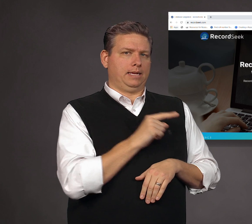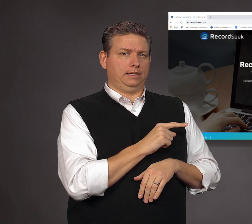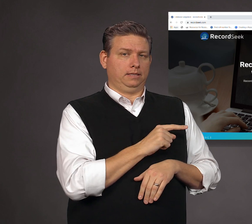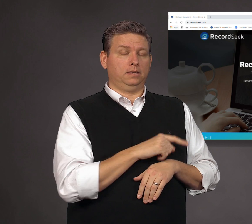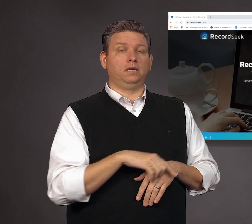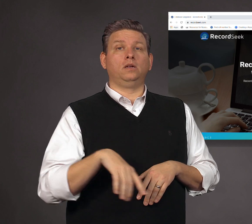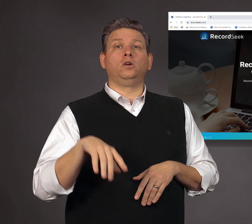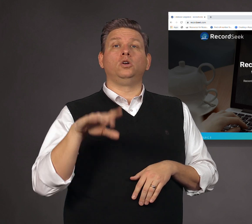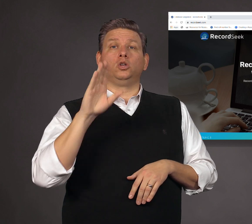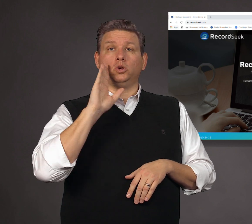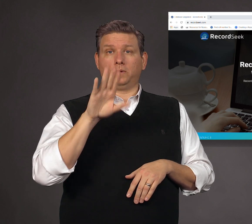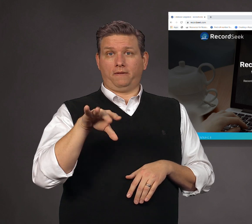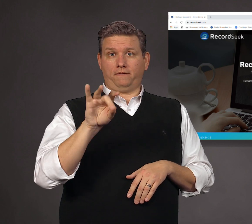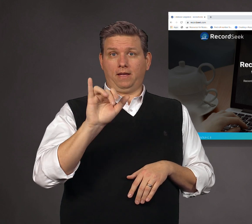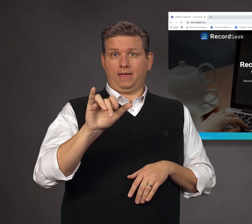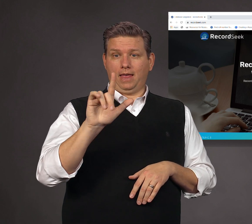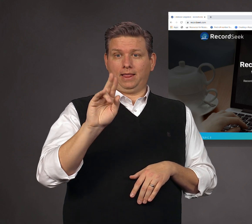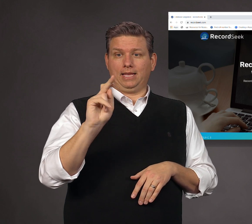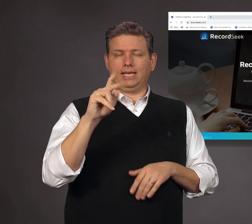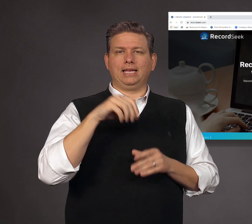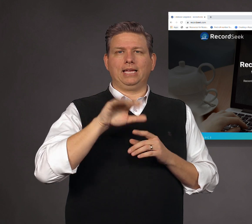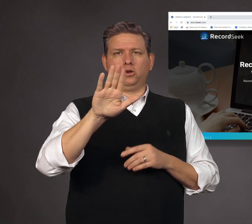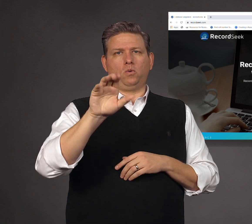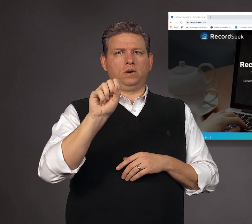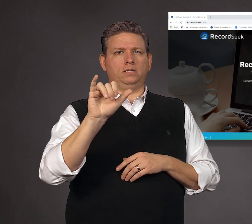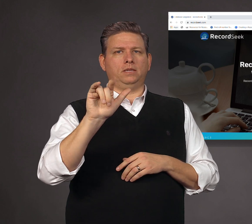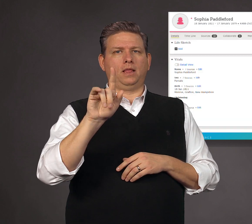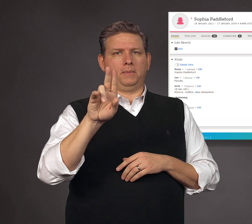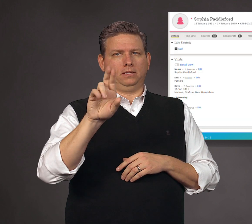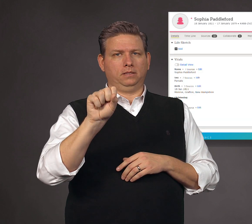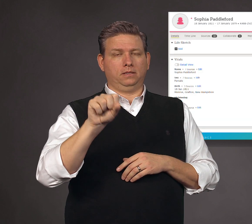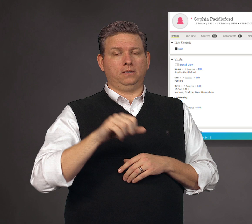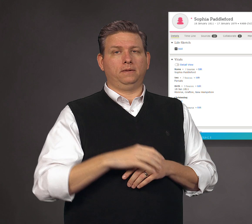Again, you will find that link in your syllabus.